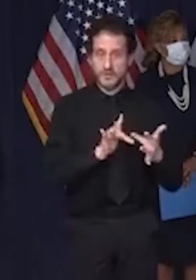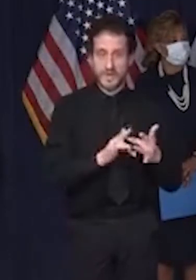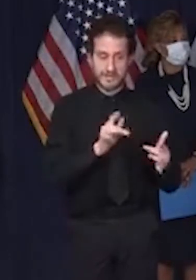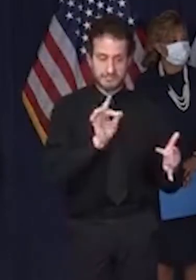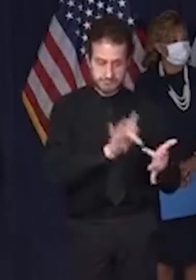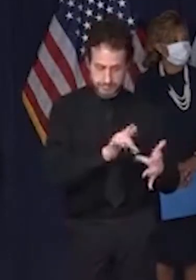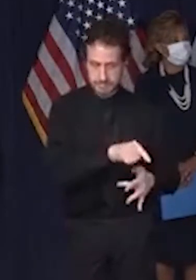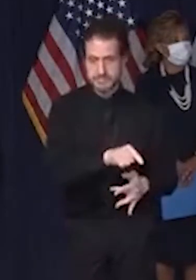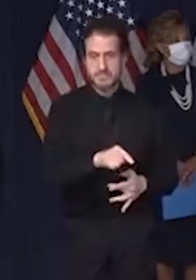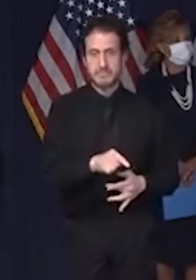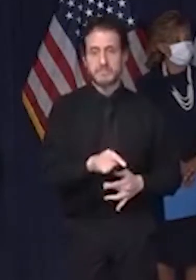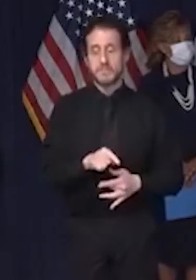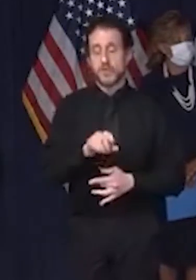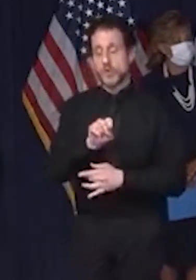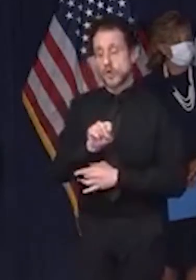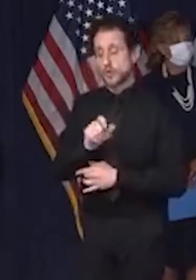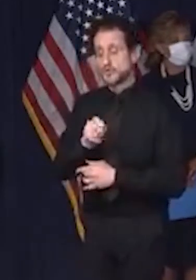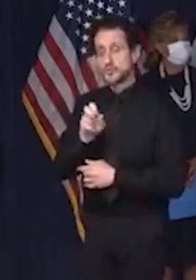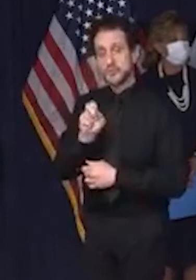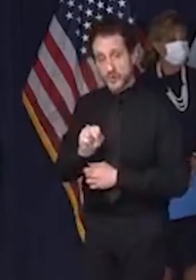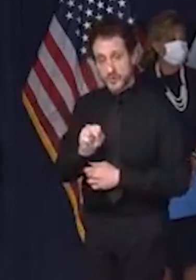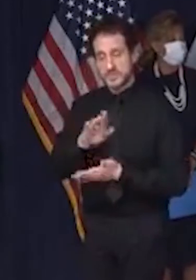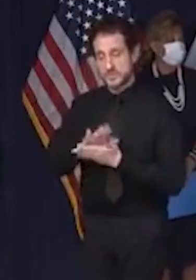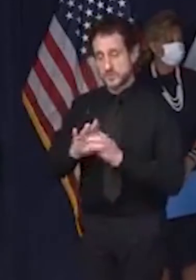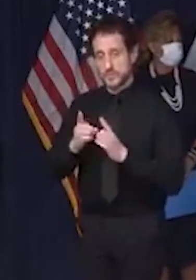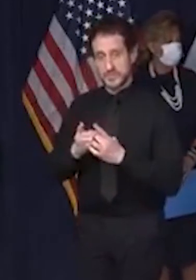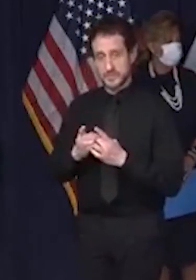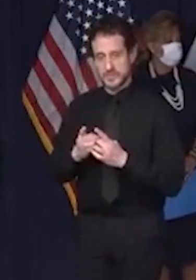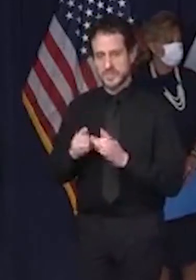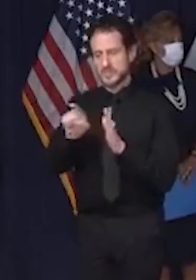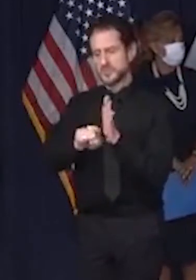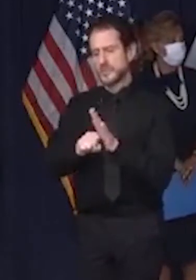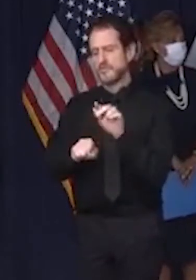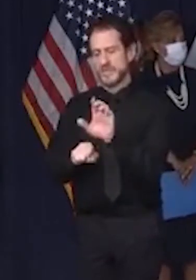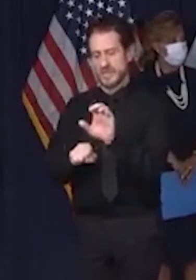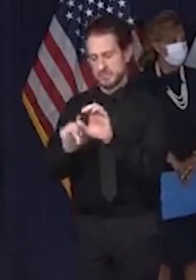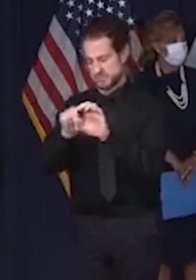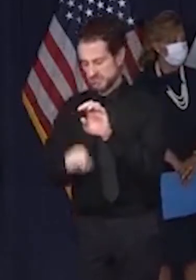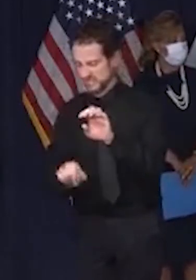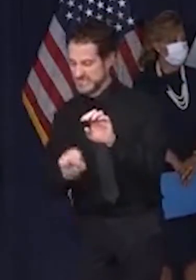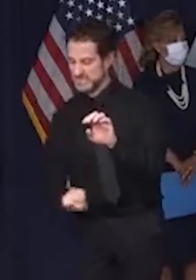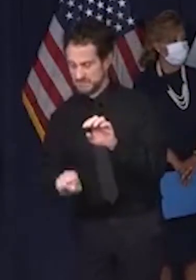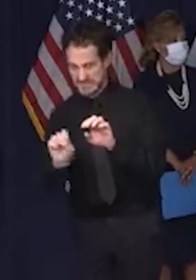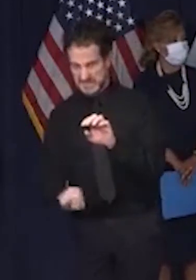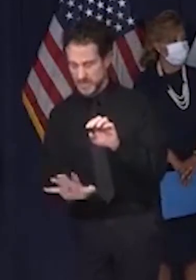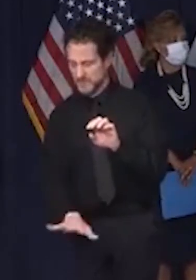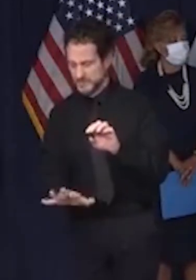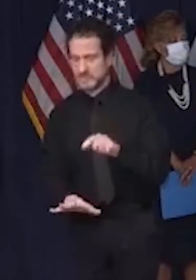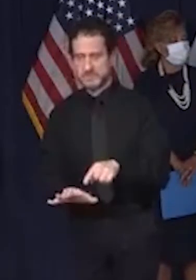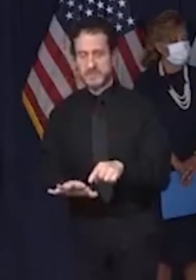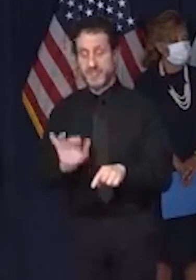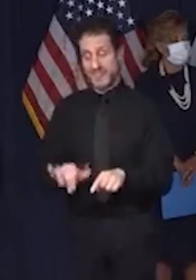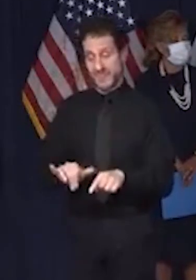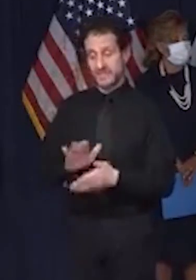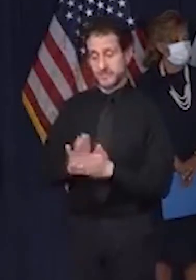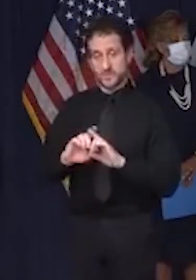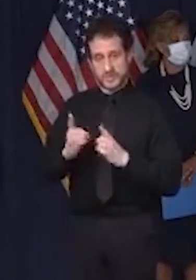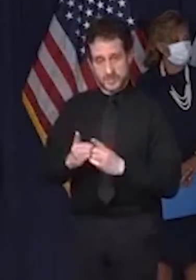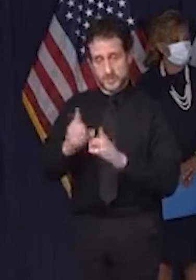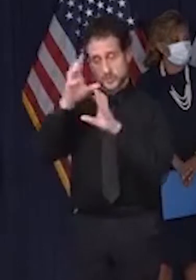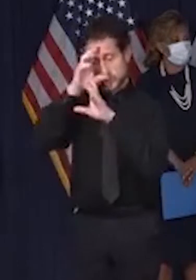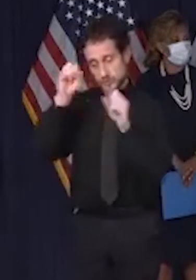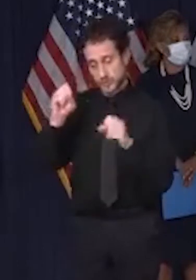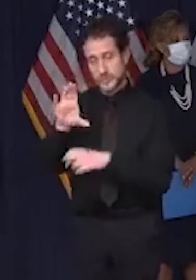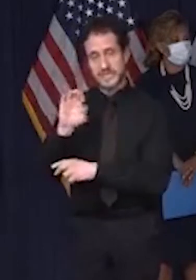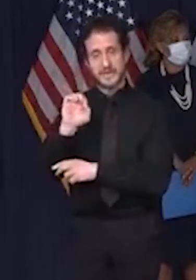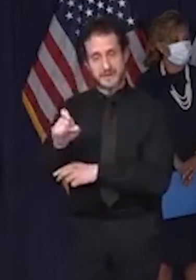County's Staunton Community Unit School District, south of Springfield, Superintendent Dan Cox has developed a remote learning plan